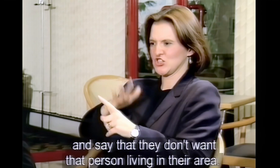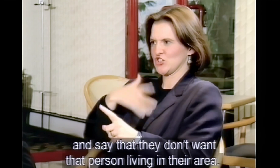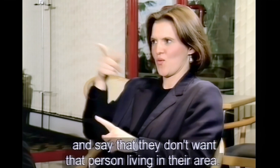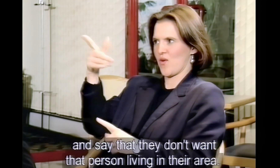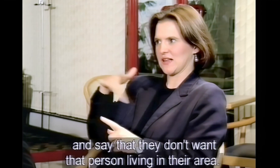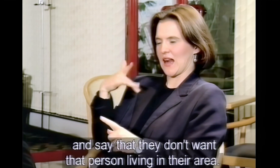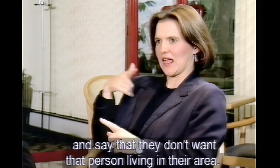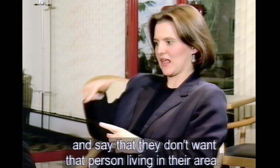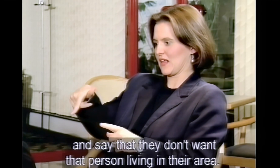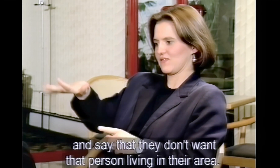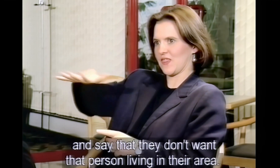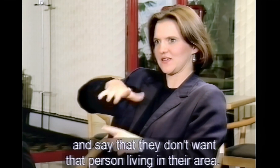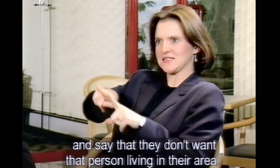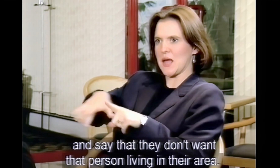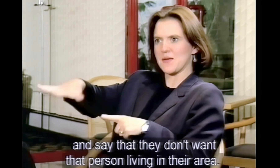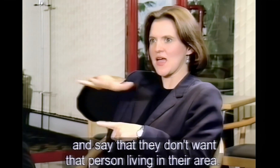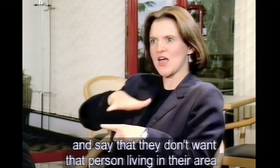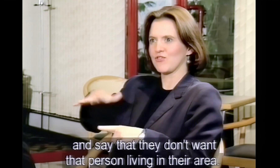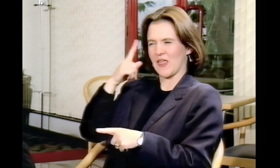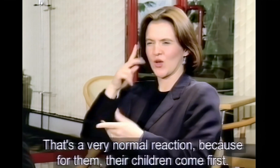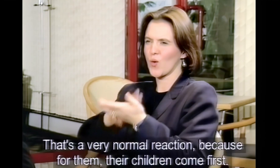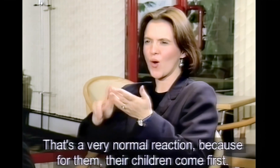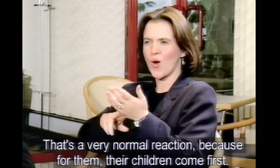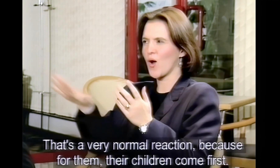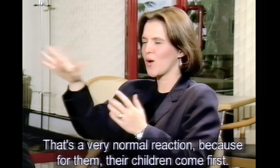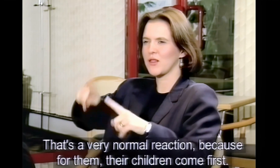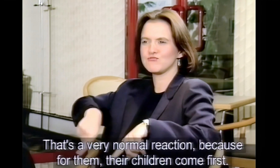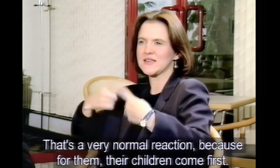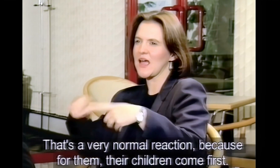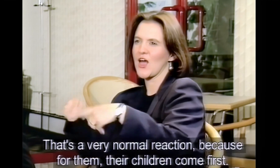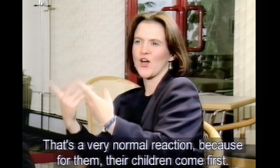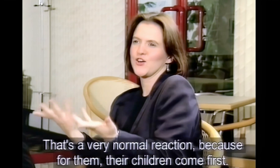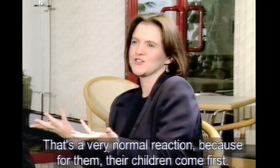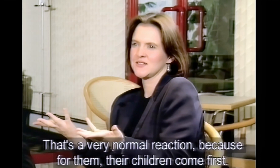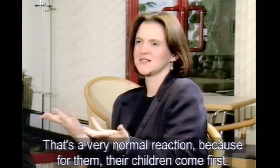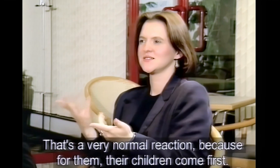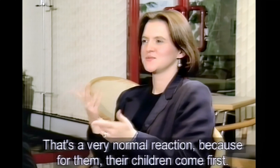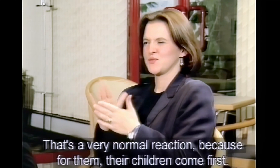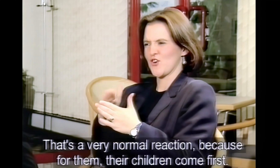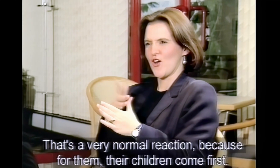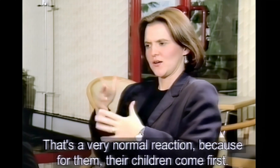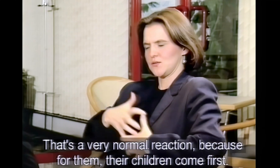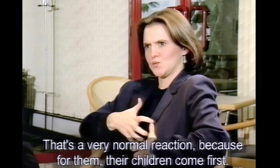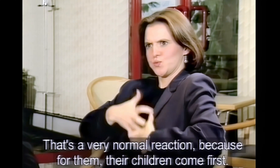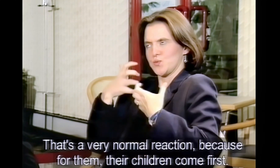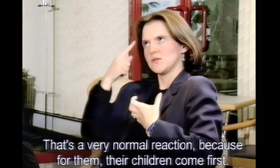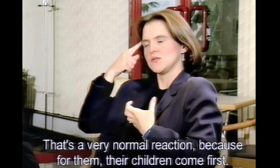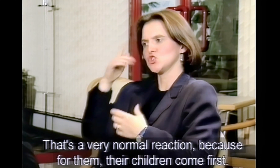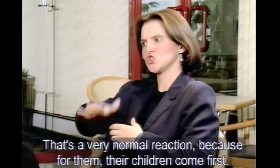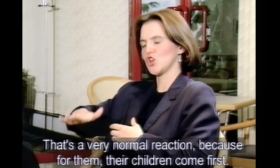area. I think that's a very normal reaction. People react that way because for them, their children come first.